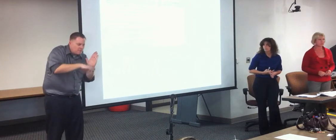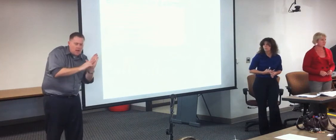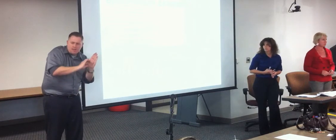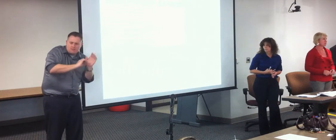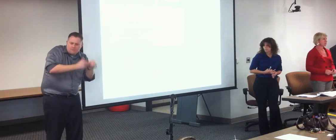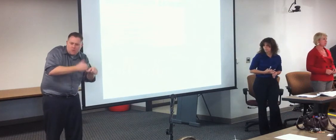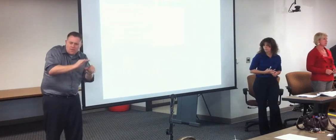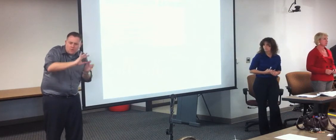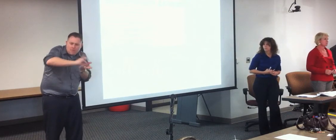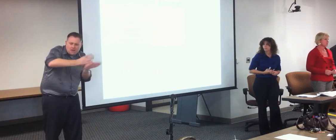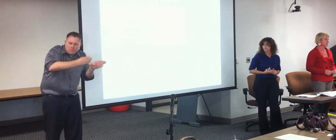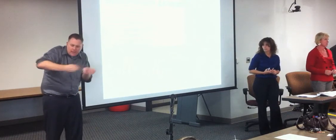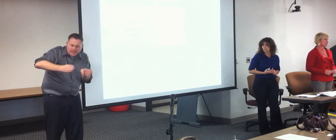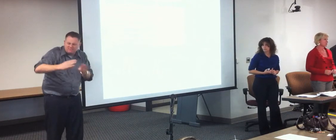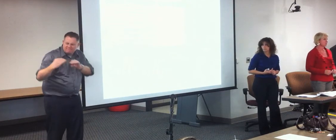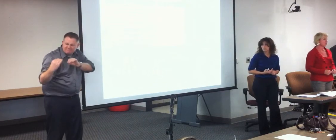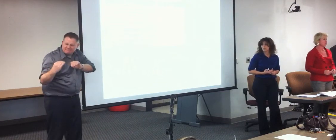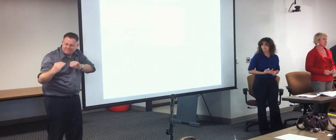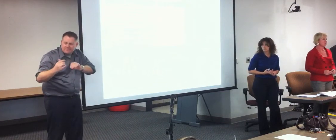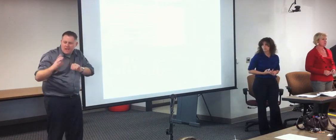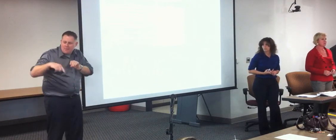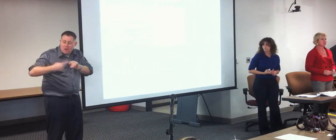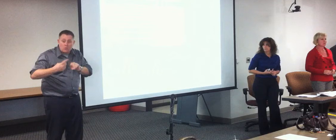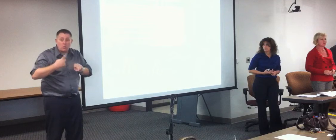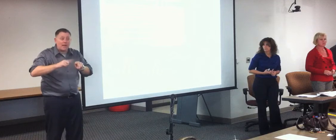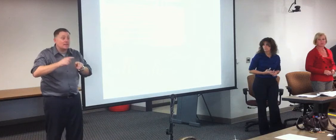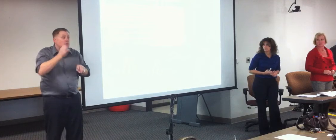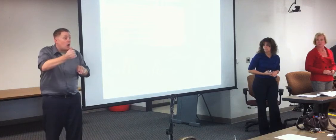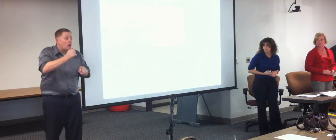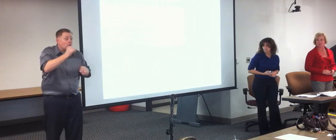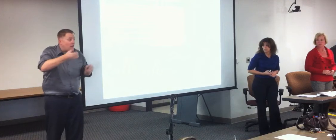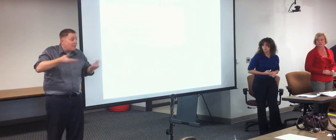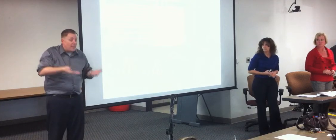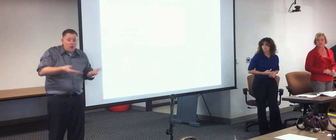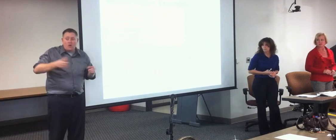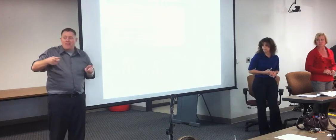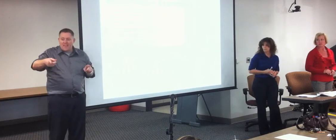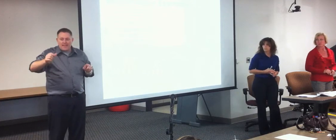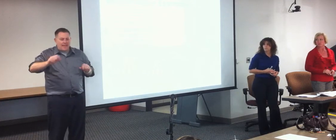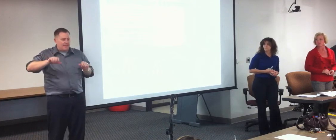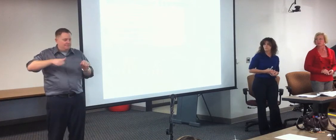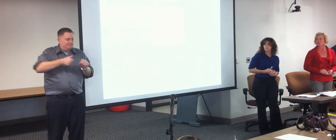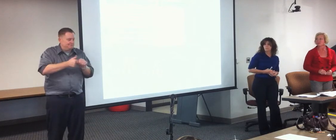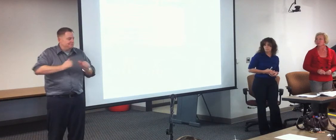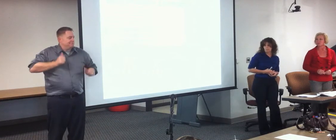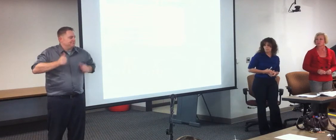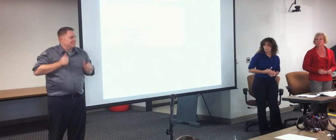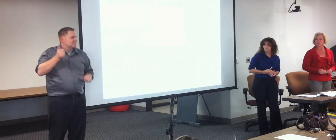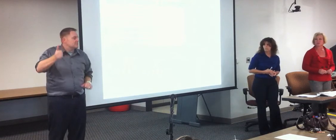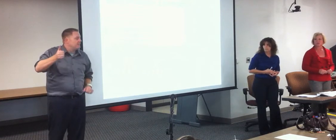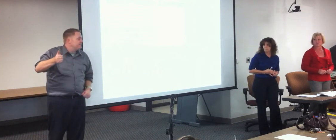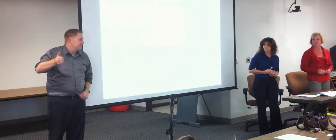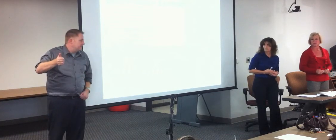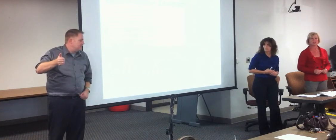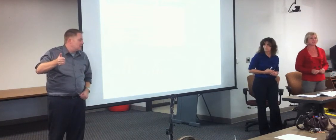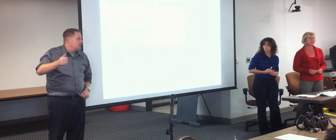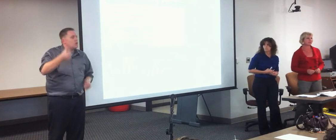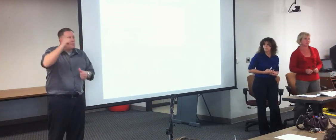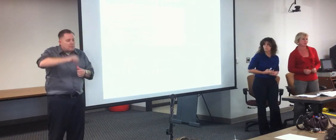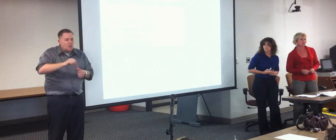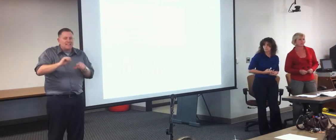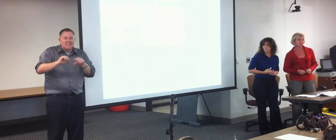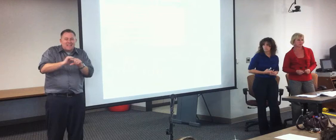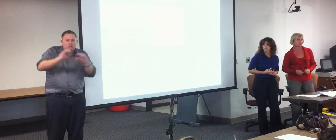plan? And teaching them about those resources so when you're not there tomorrow, they can still follow up and do that sort of thing. Just remembering that it's really about